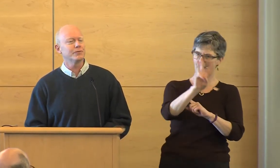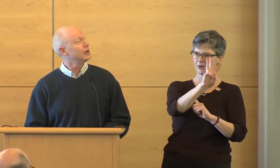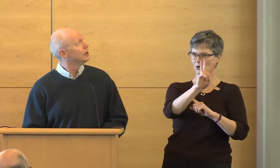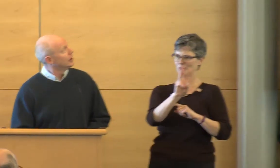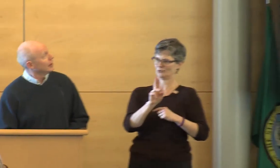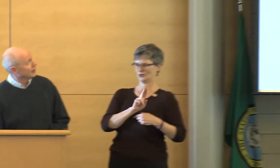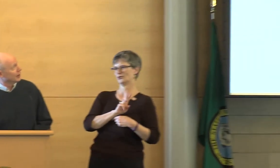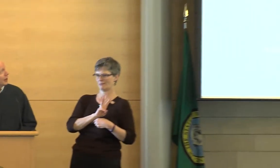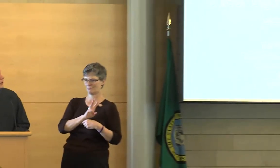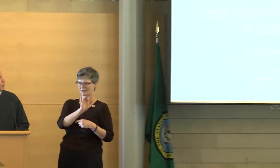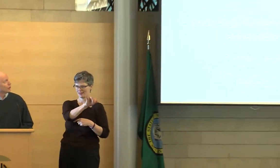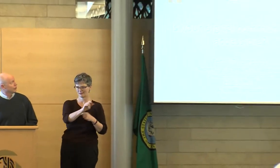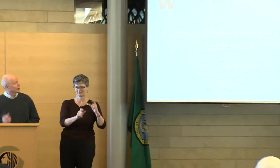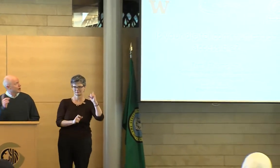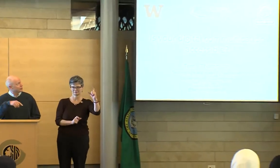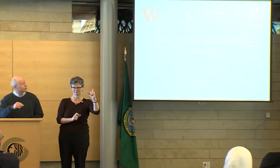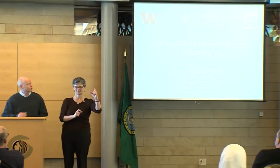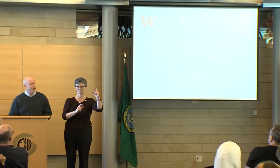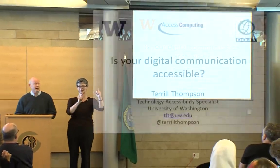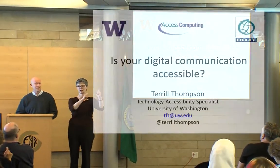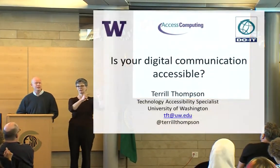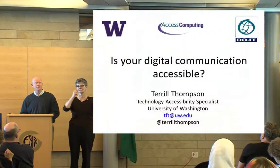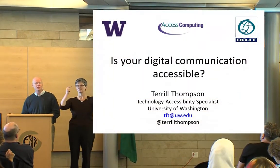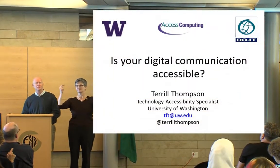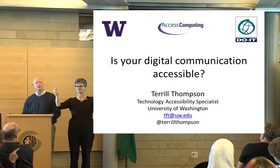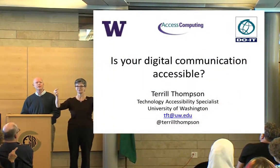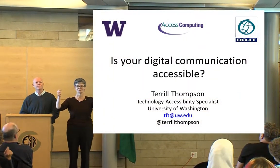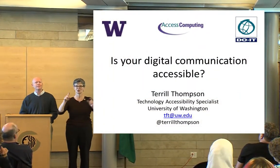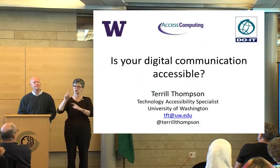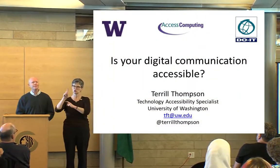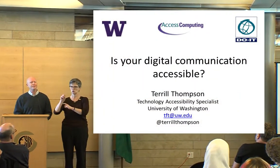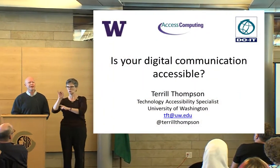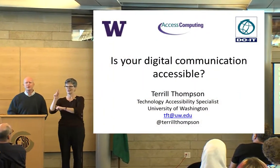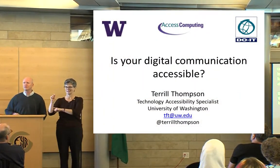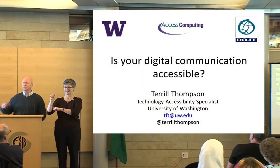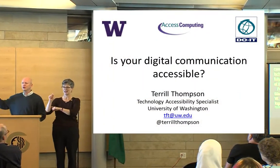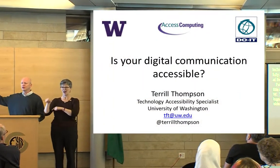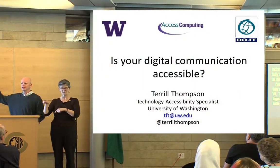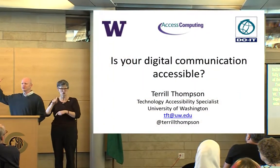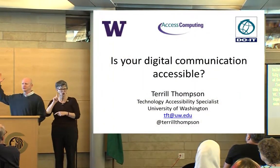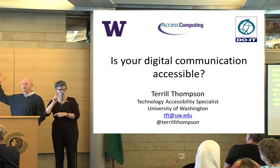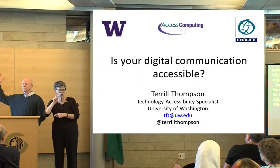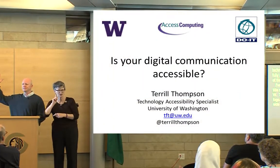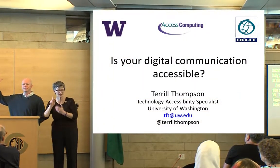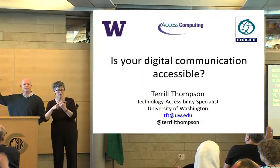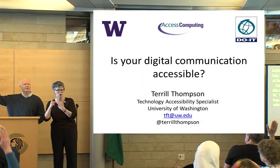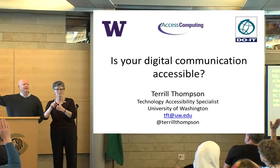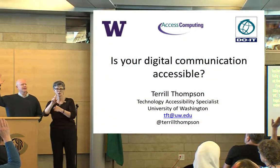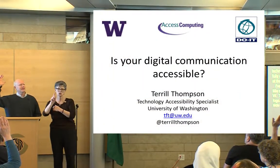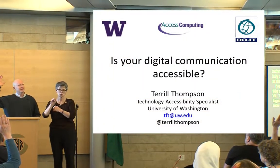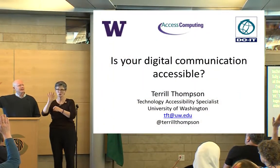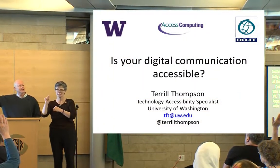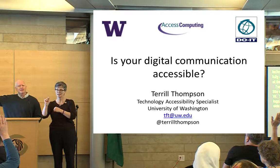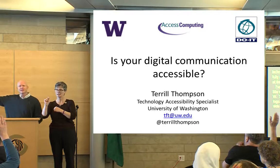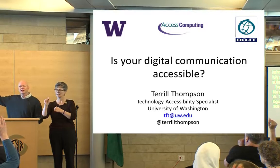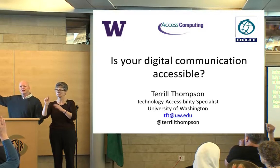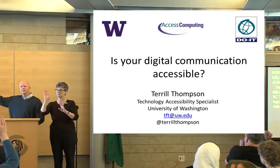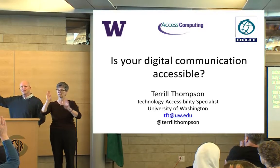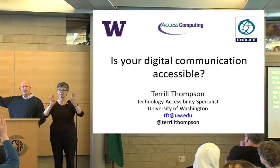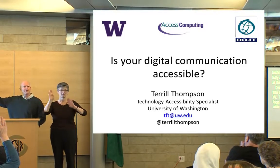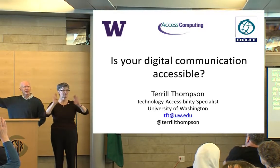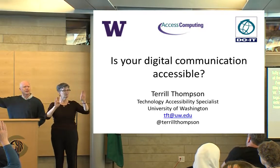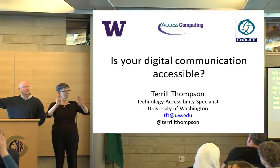fully accessible. So that's my role at the university. And I've got three logos up on the title slide here. The